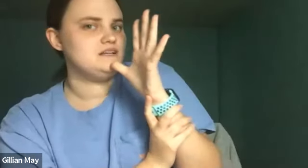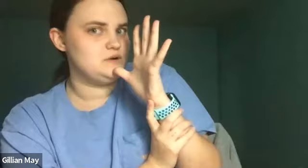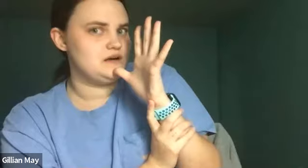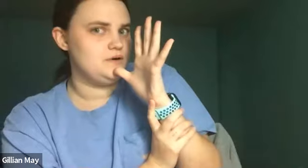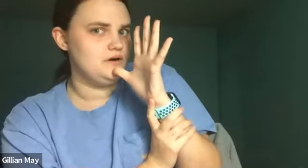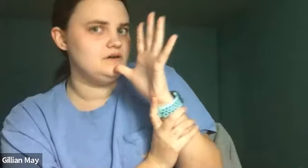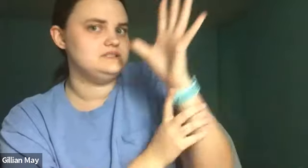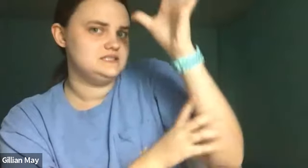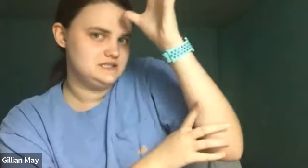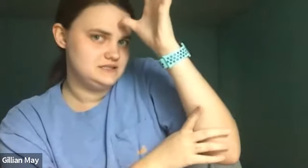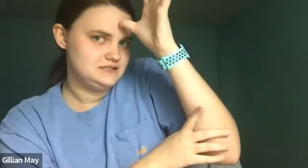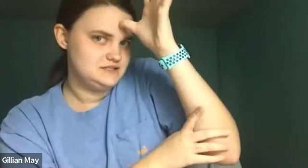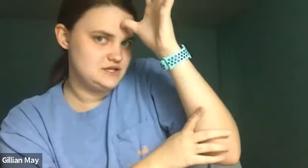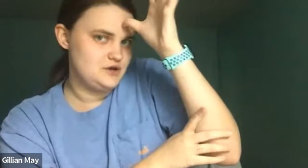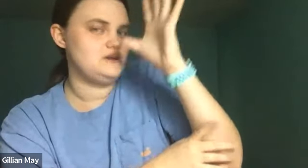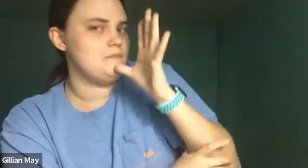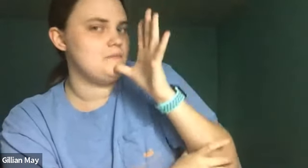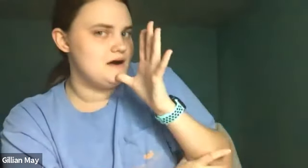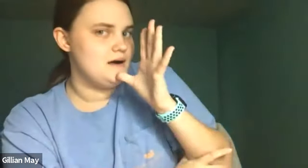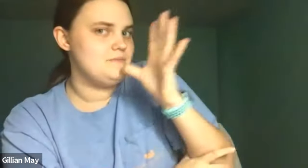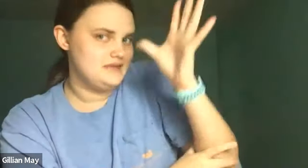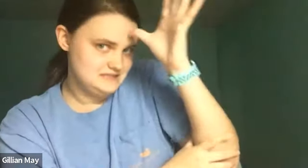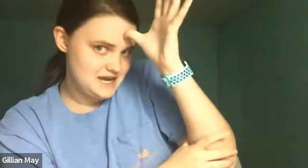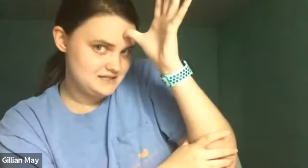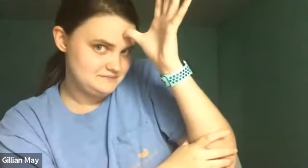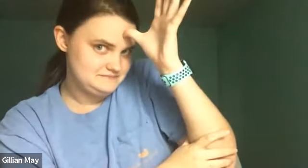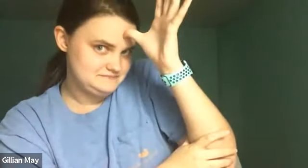spread apart. Okay. So you got mom and dad.